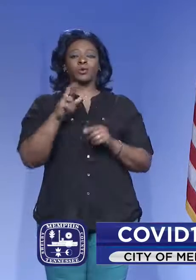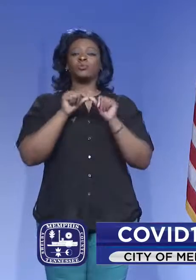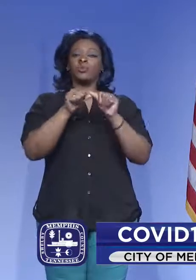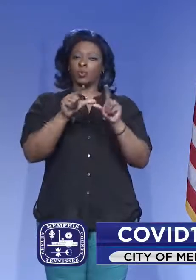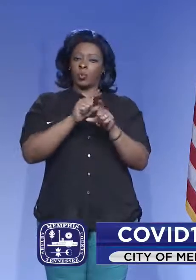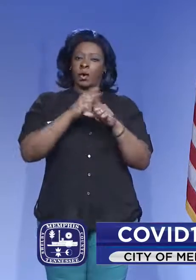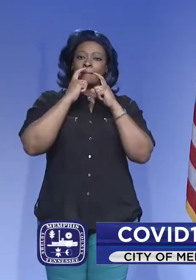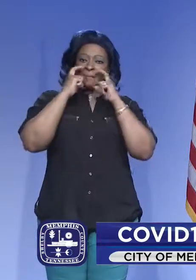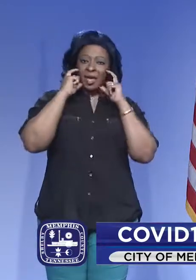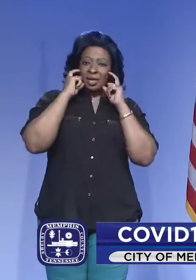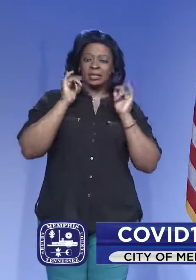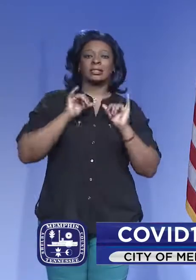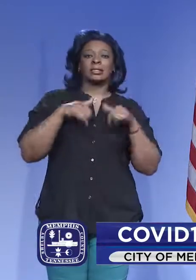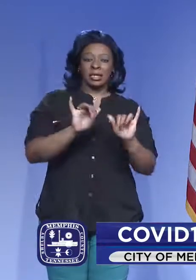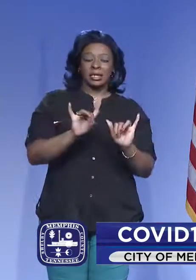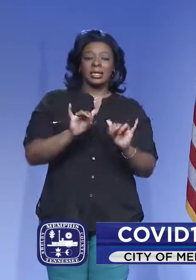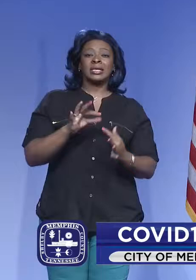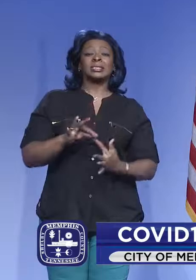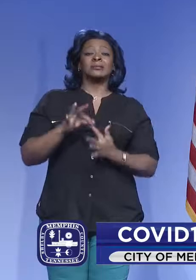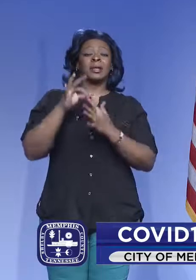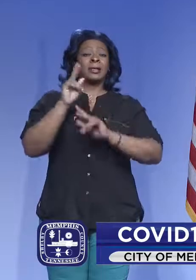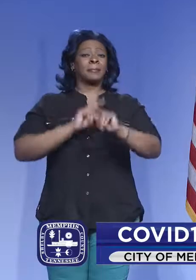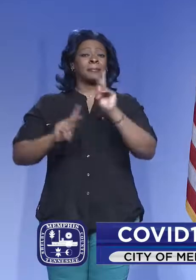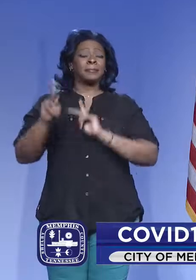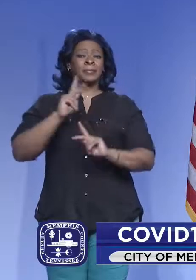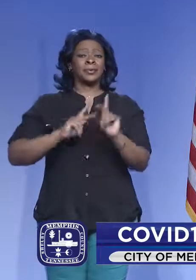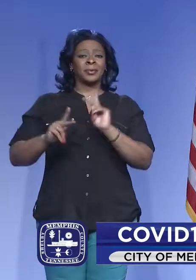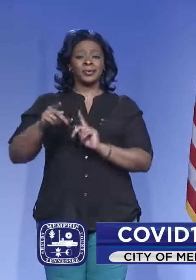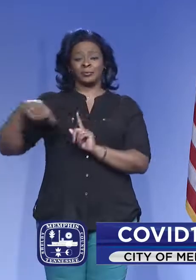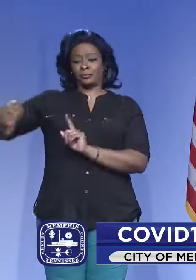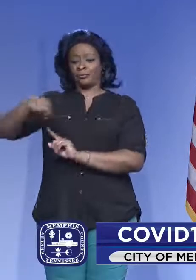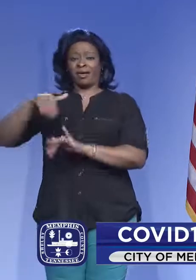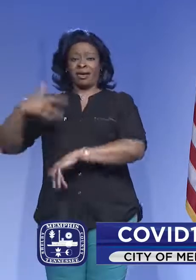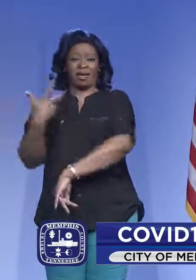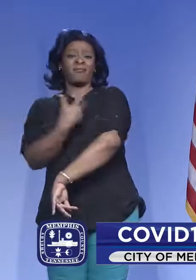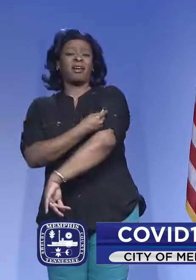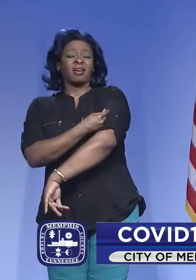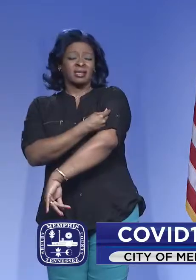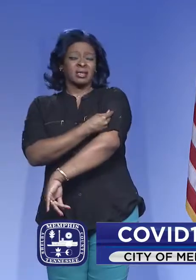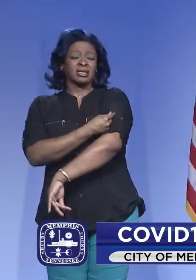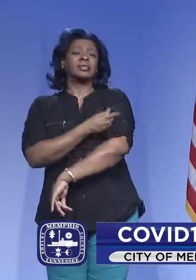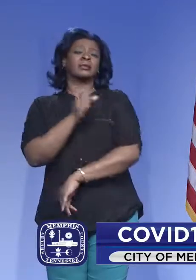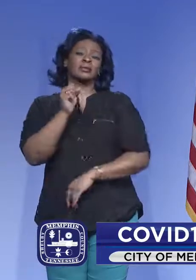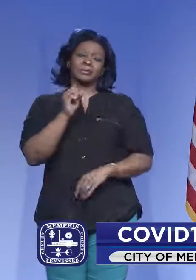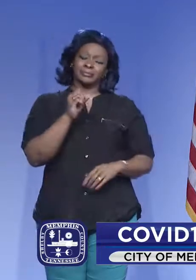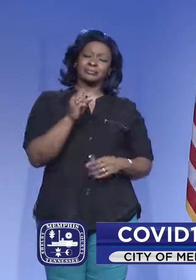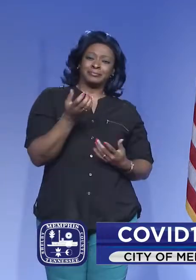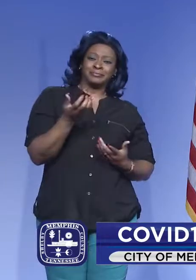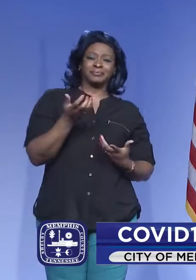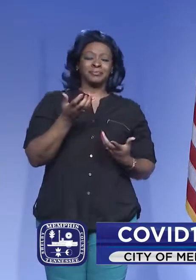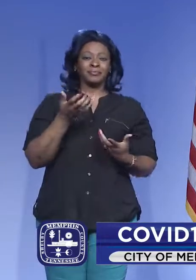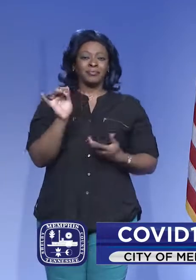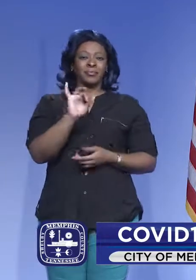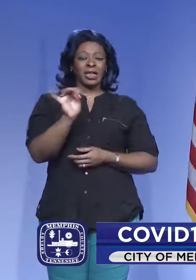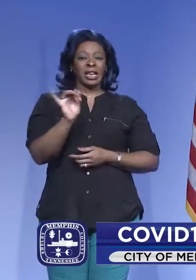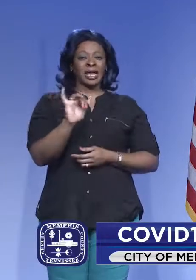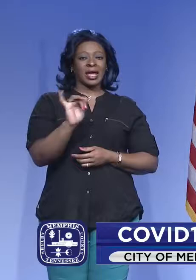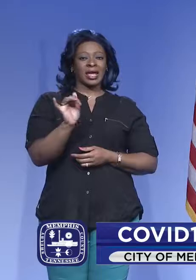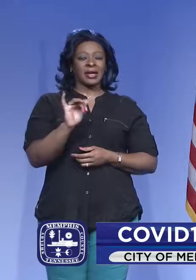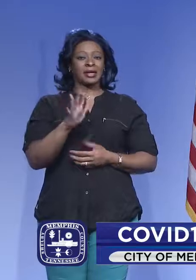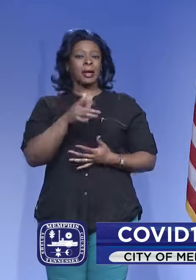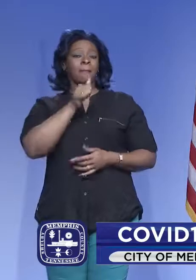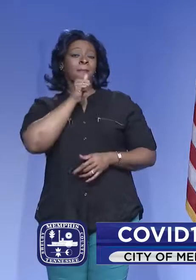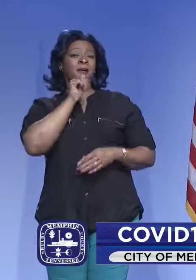wear masks, especially when they're around people who have not been vaccinated. And so, just like